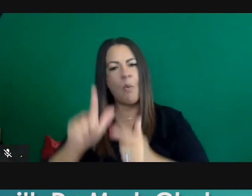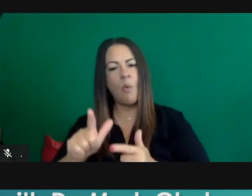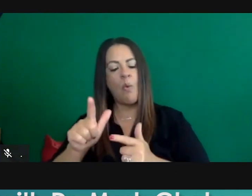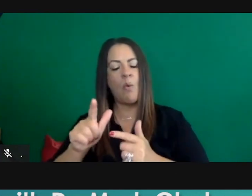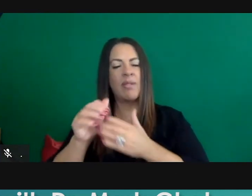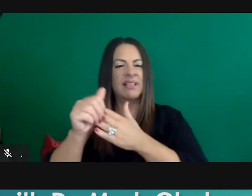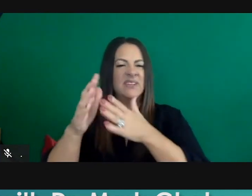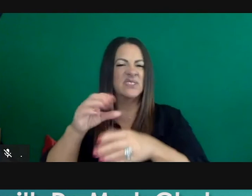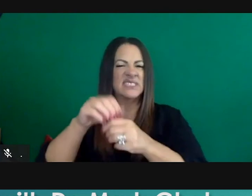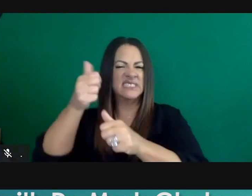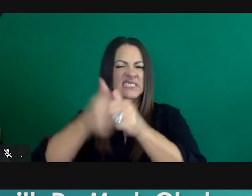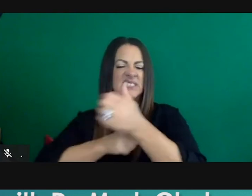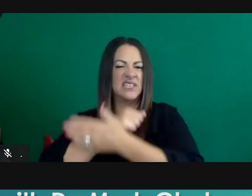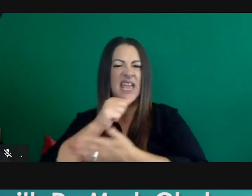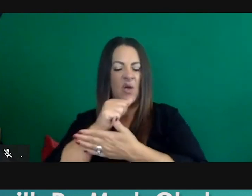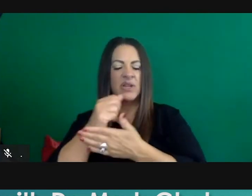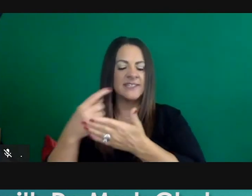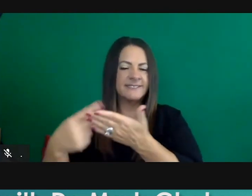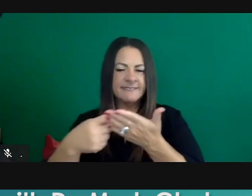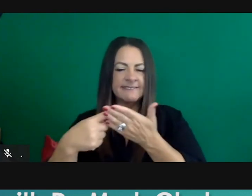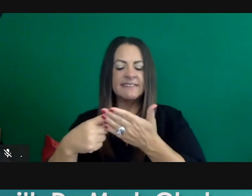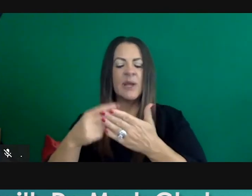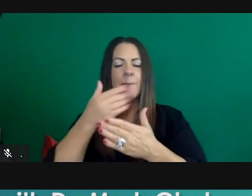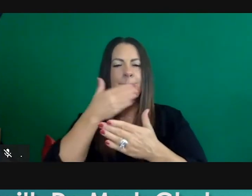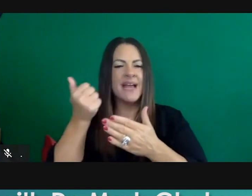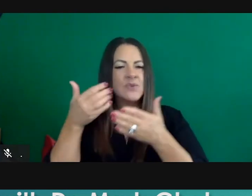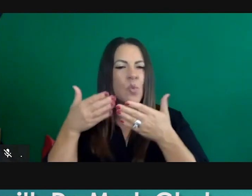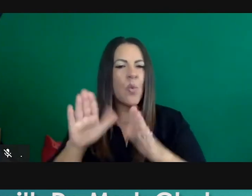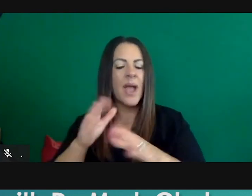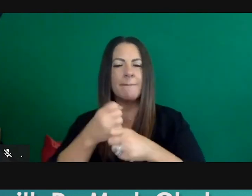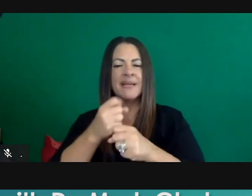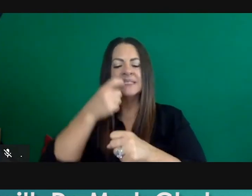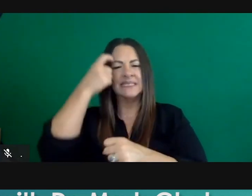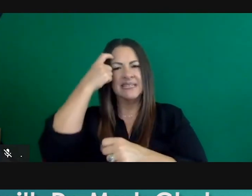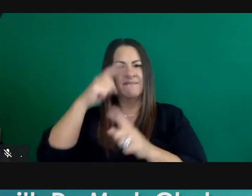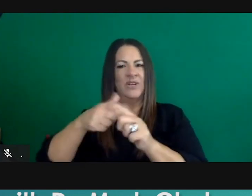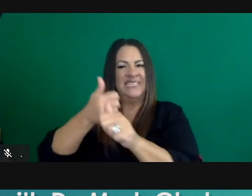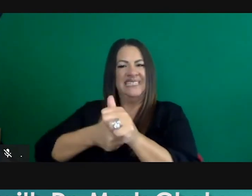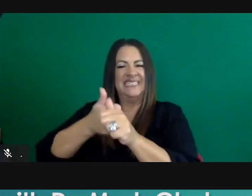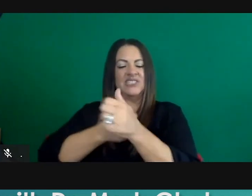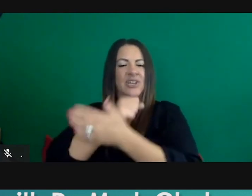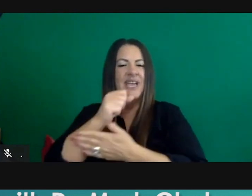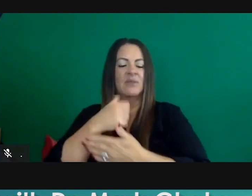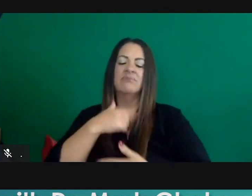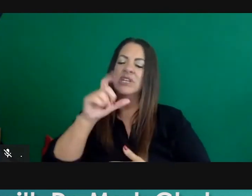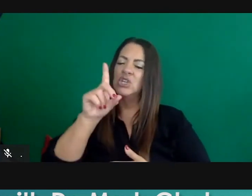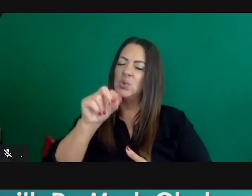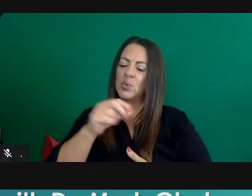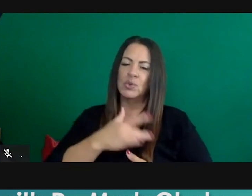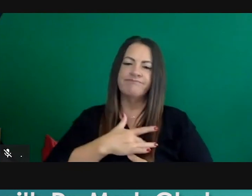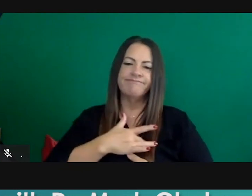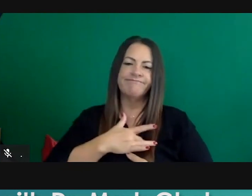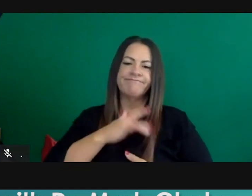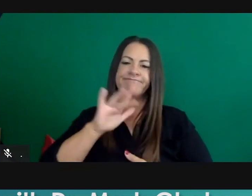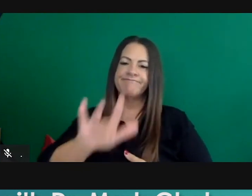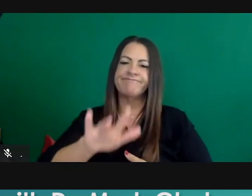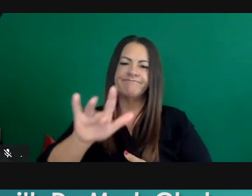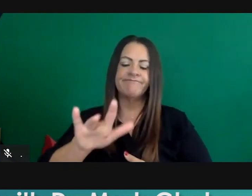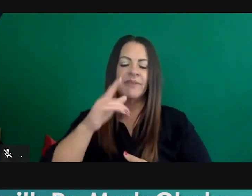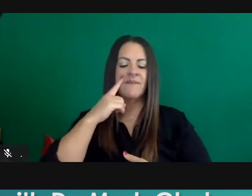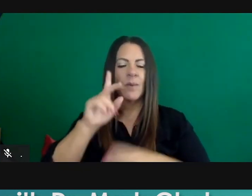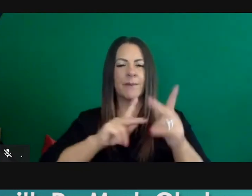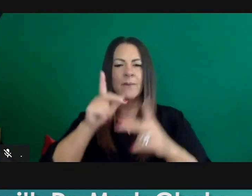deliver a strategy that makes sense there. We do empathize completely with the concern of the business